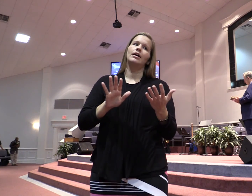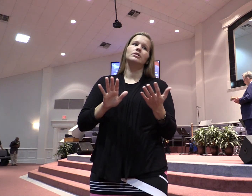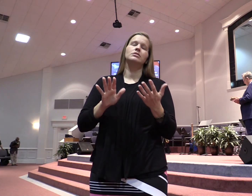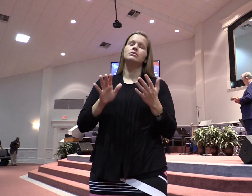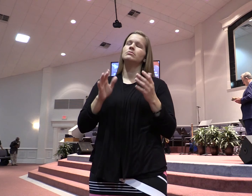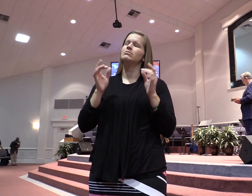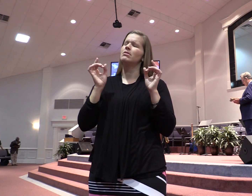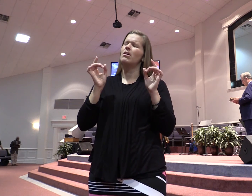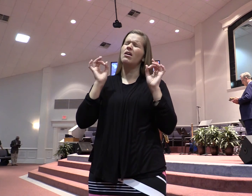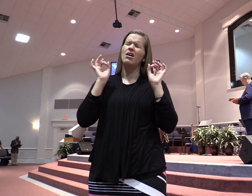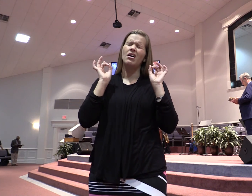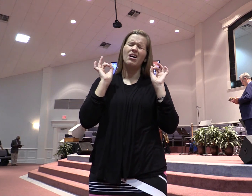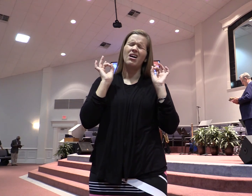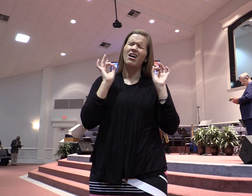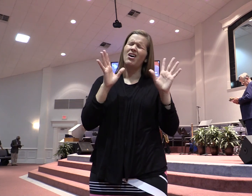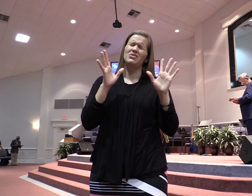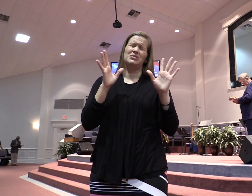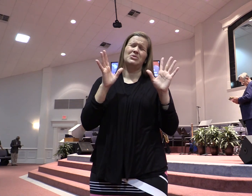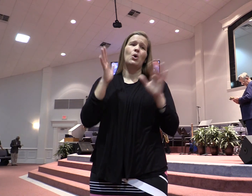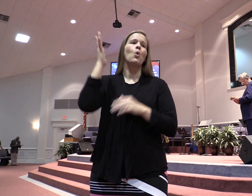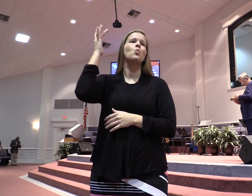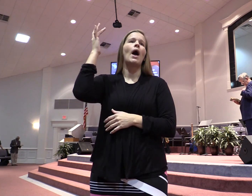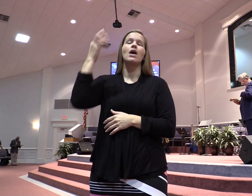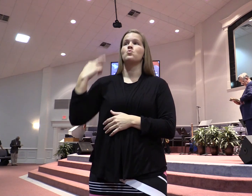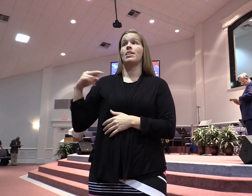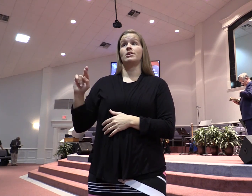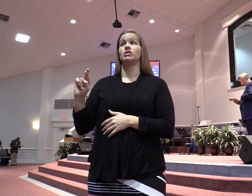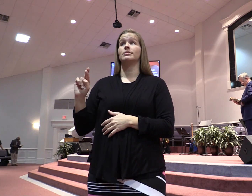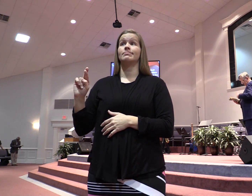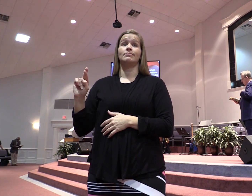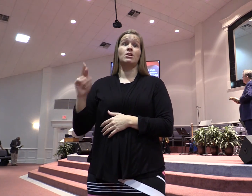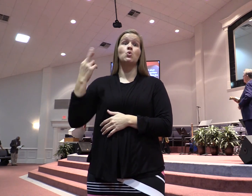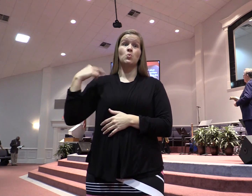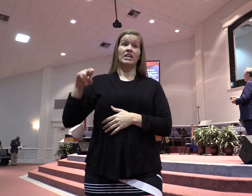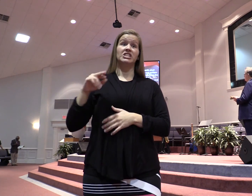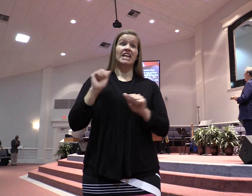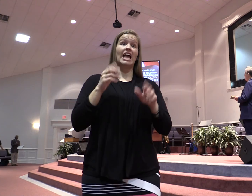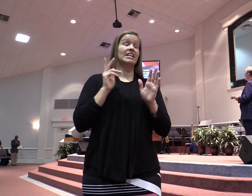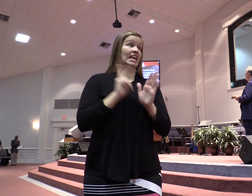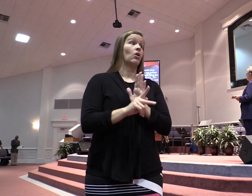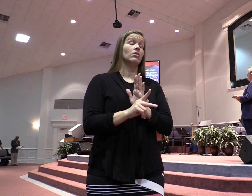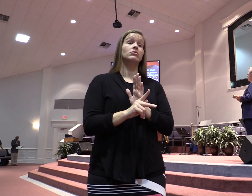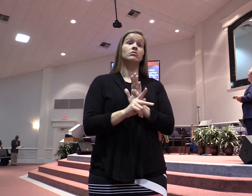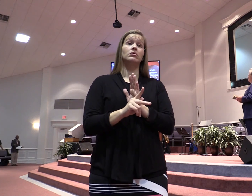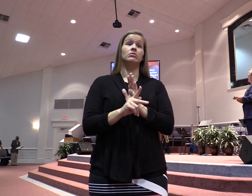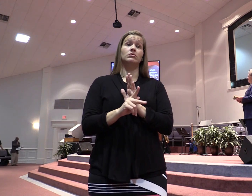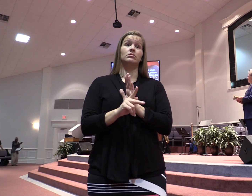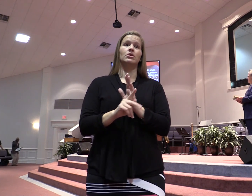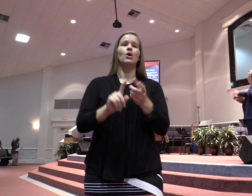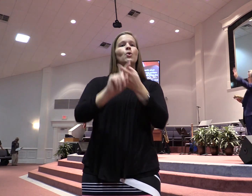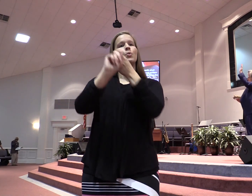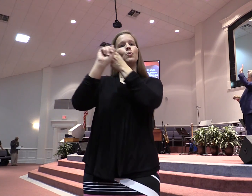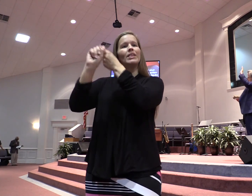of violence, all done in the name of religion. Amen. Come on. Religion kills. Amen. Relationship gives